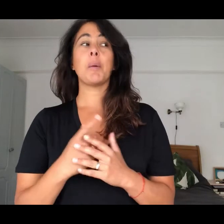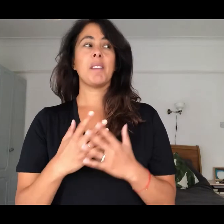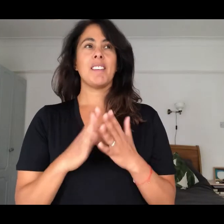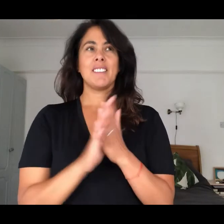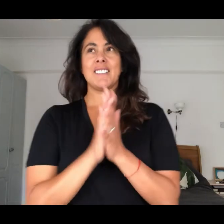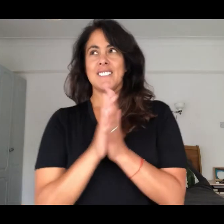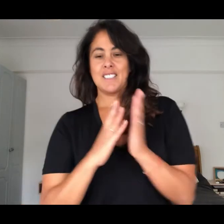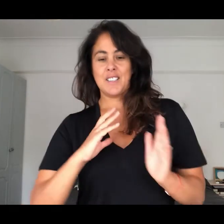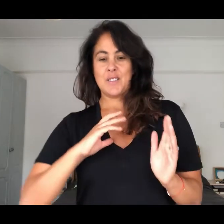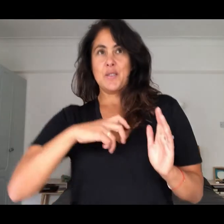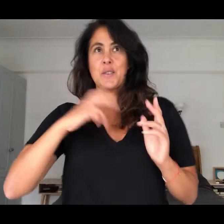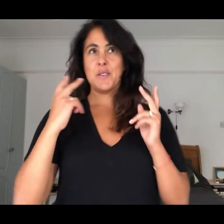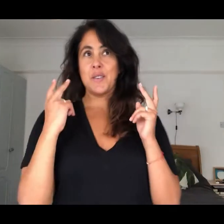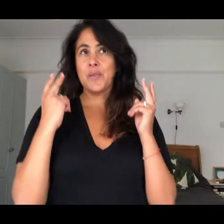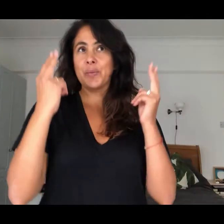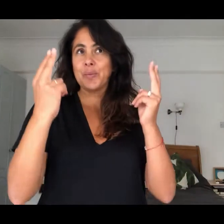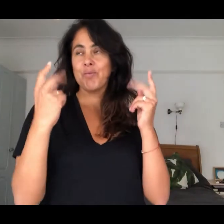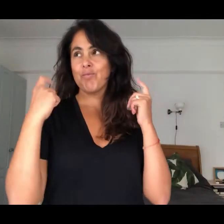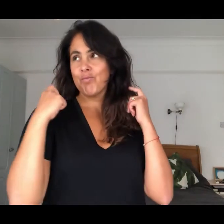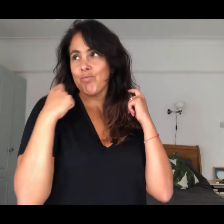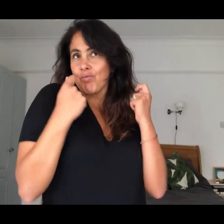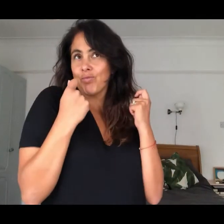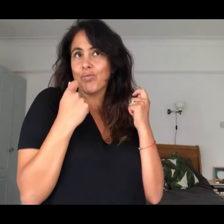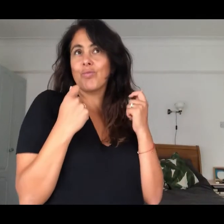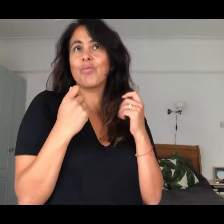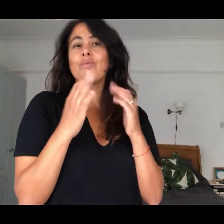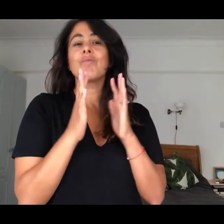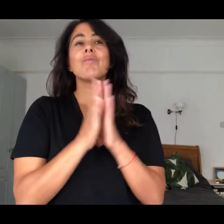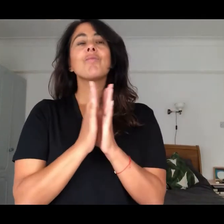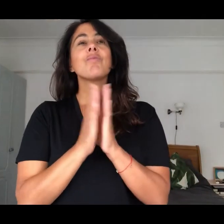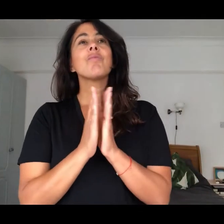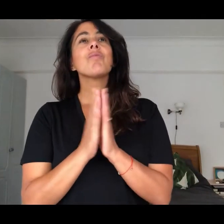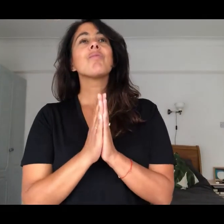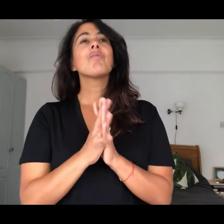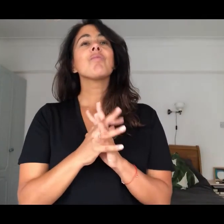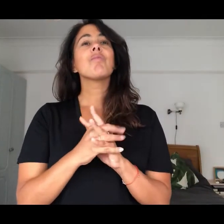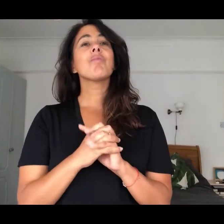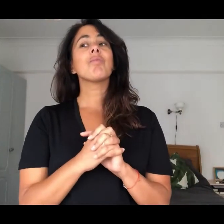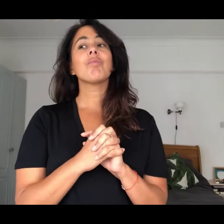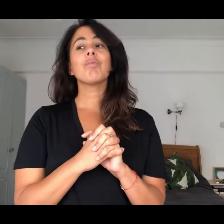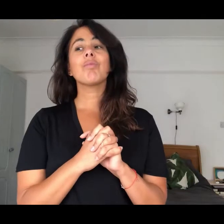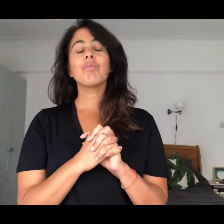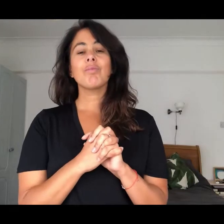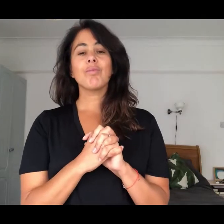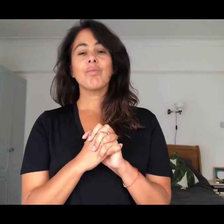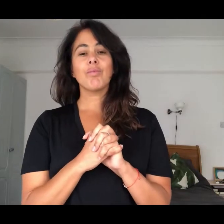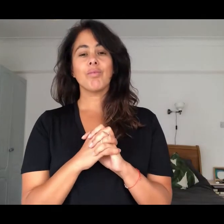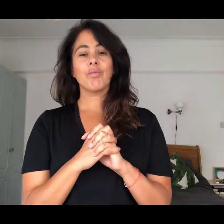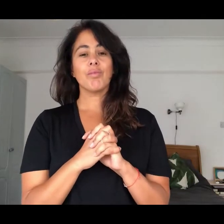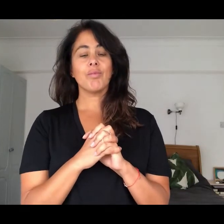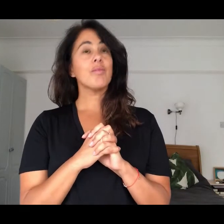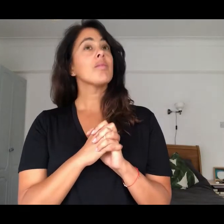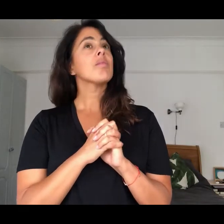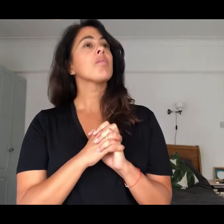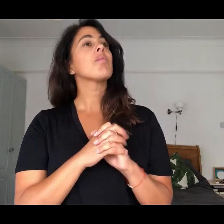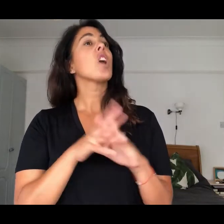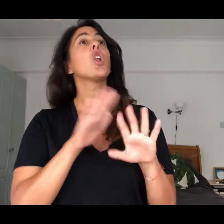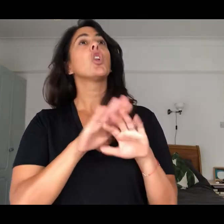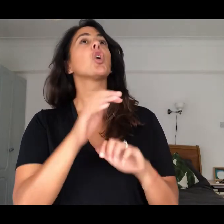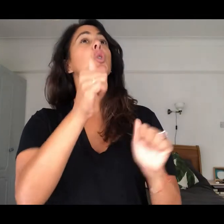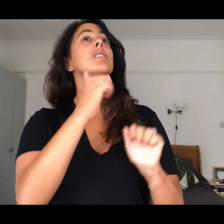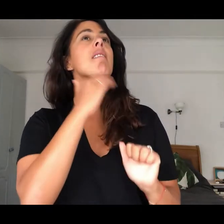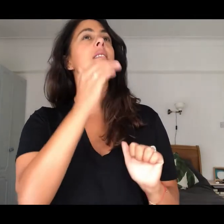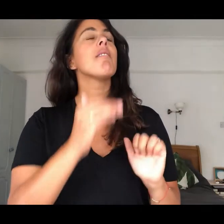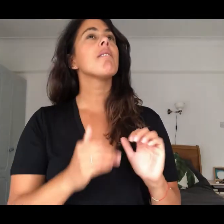me ruffling up in support. So I turn up my Stella McCartney collar and I say,